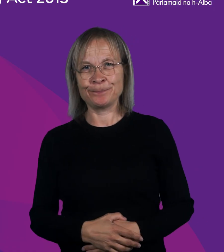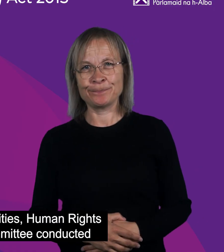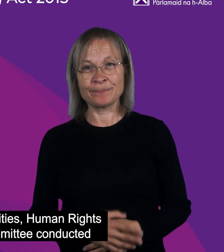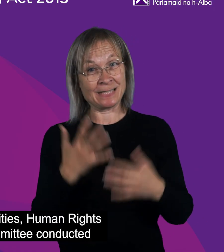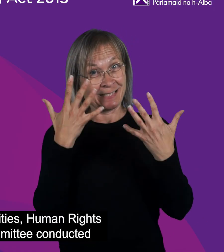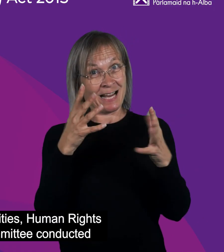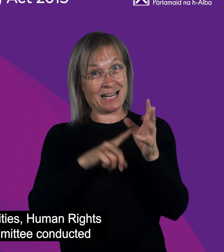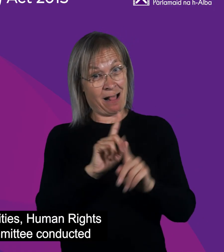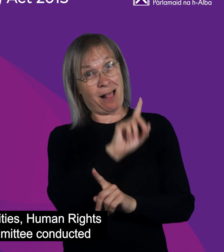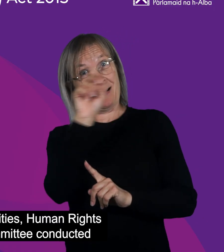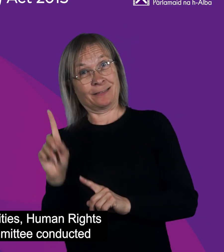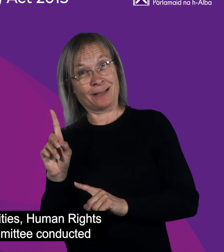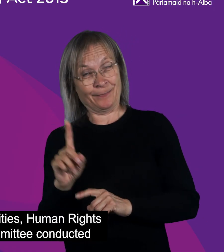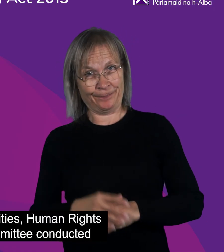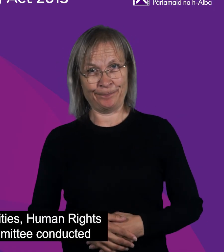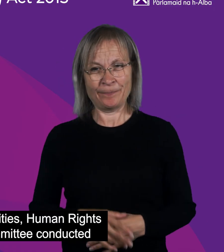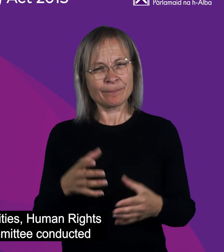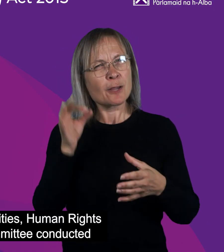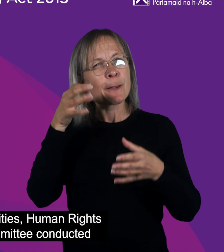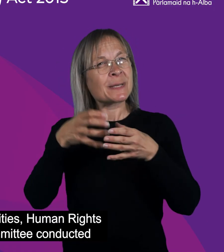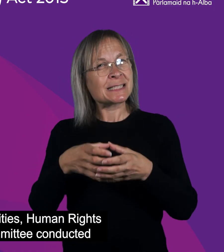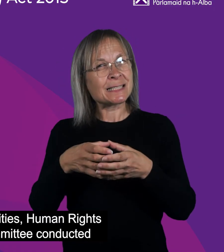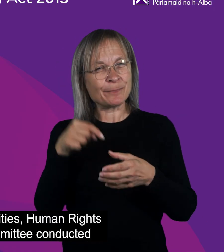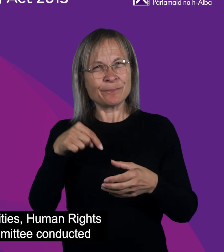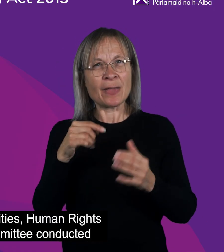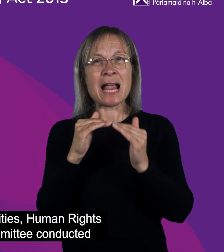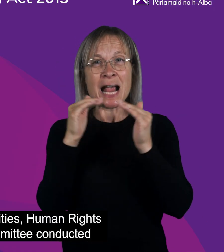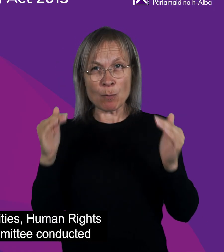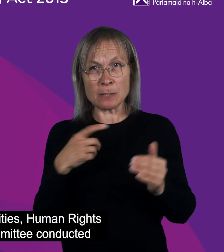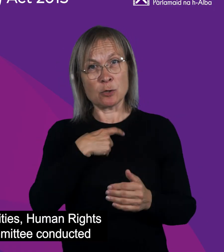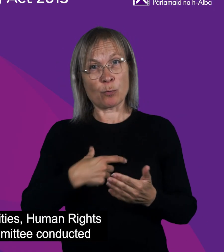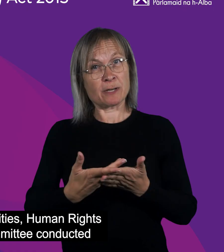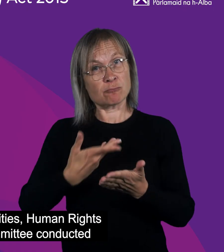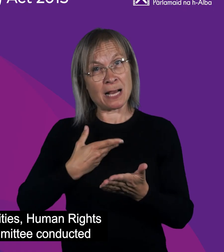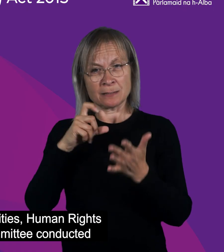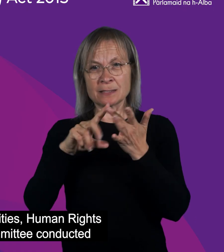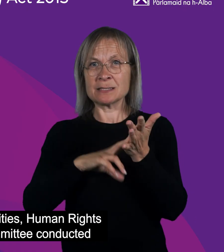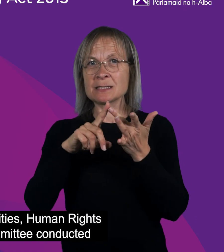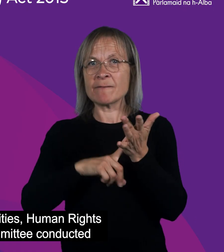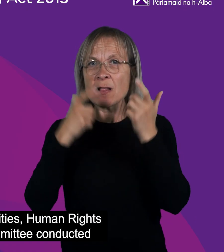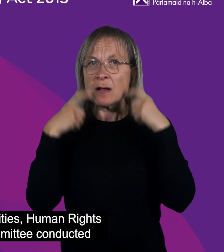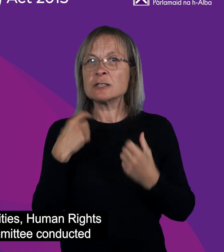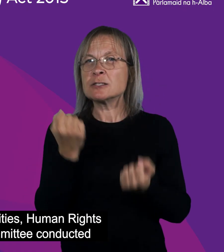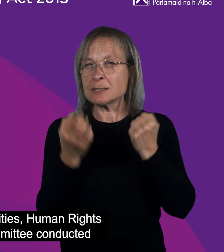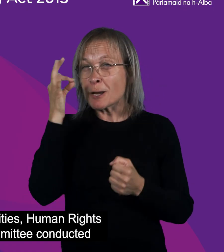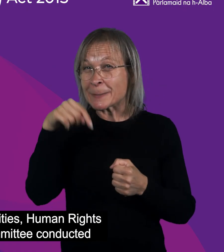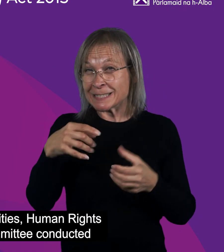A decade on, the Equalities, Human Rights and Civil Justice Committee conducted an inquiry to assess the Act's impact,